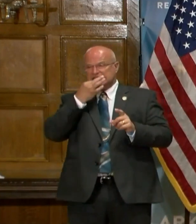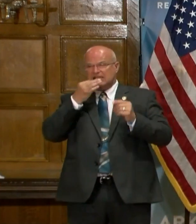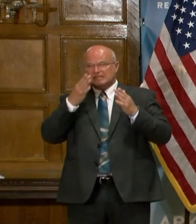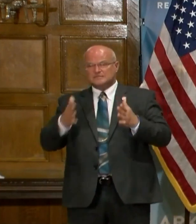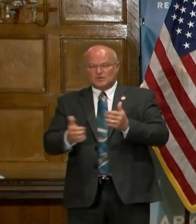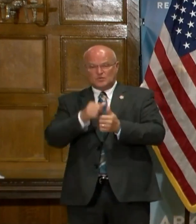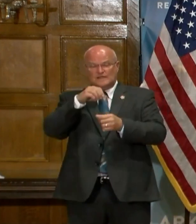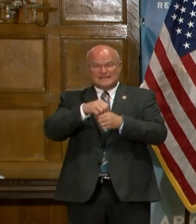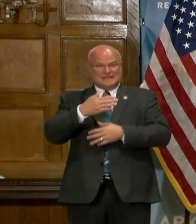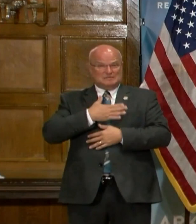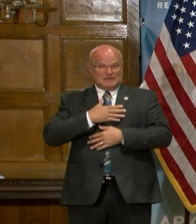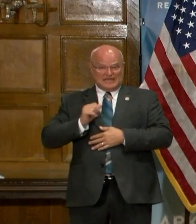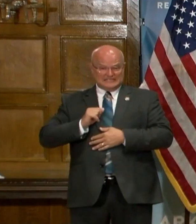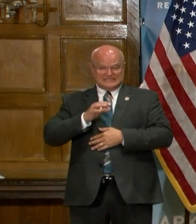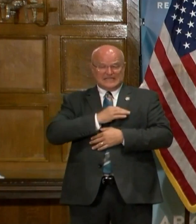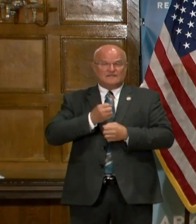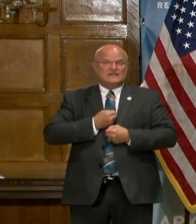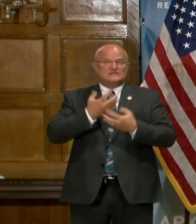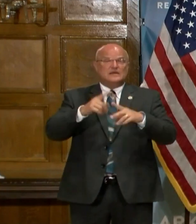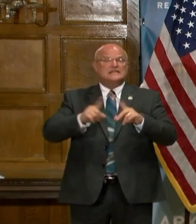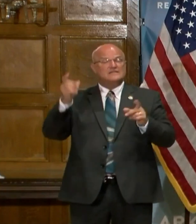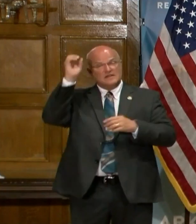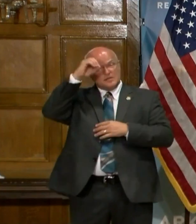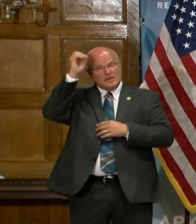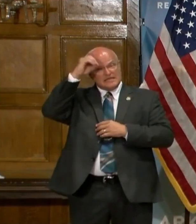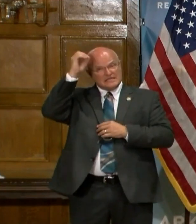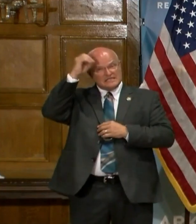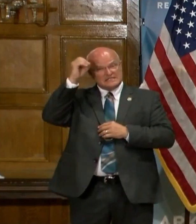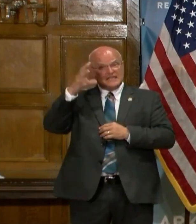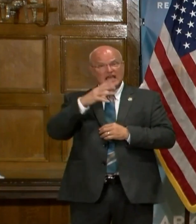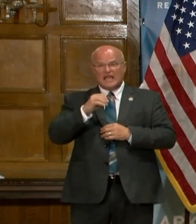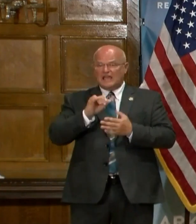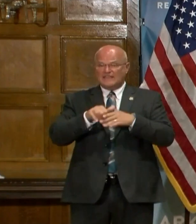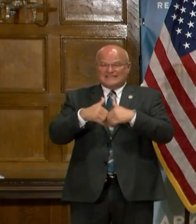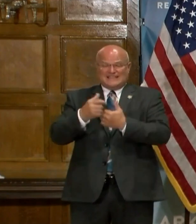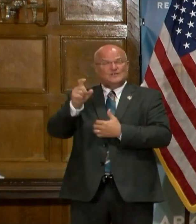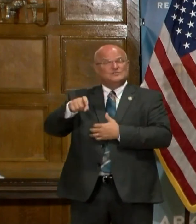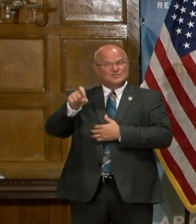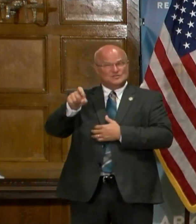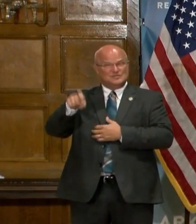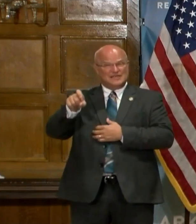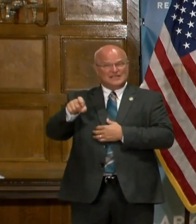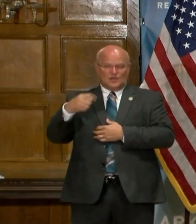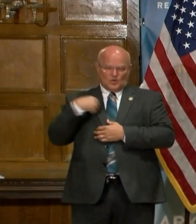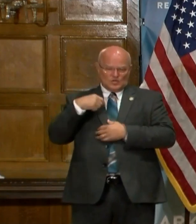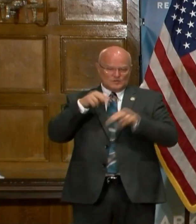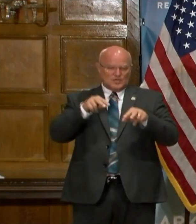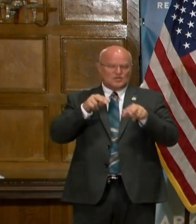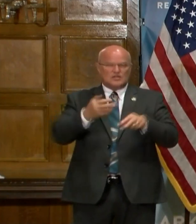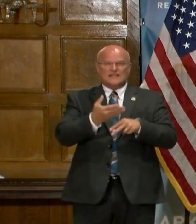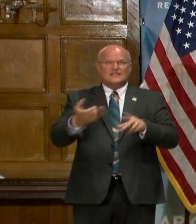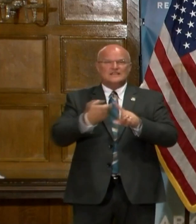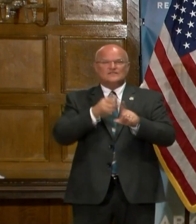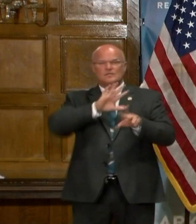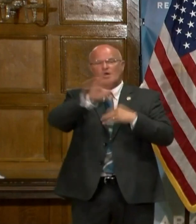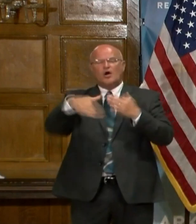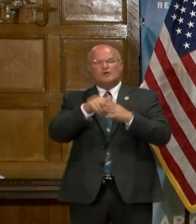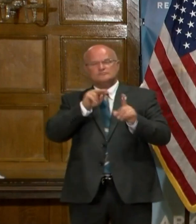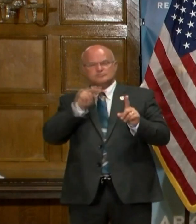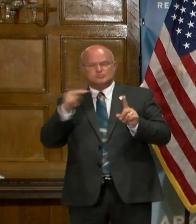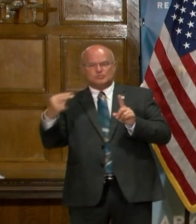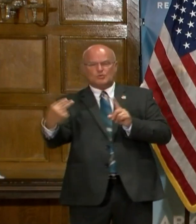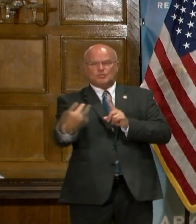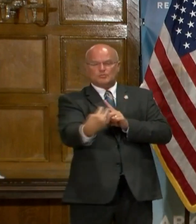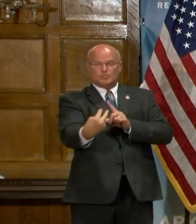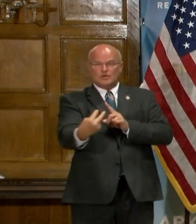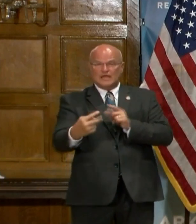experts within my staff expressing different opinions, and that's how it should be. We should be looking at things from all angles, and then we